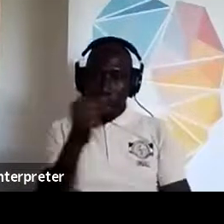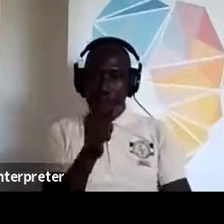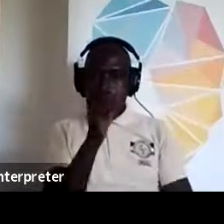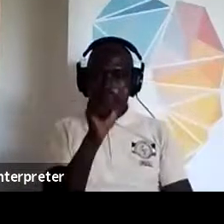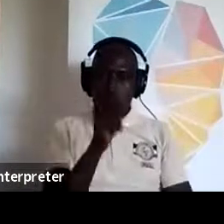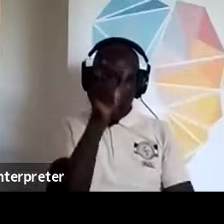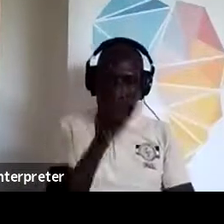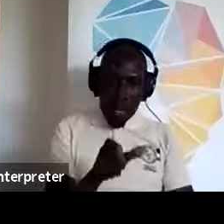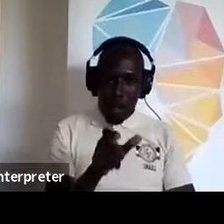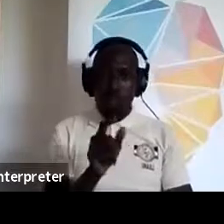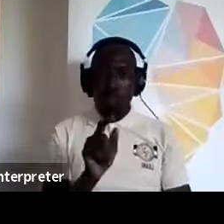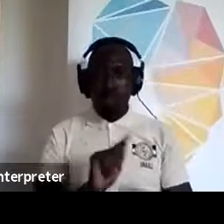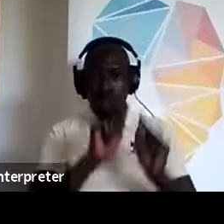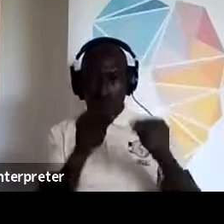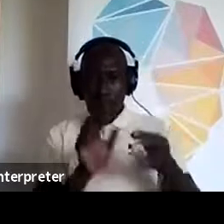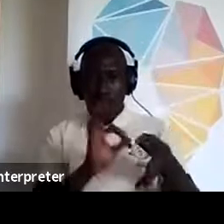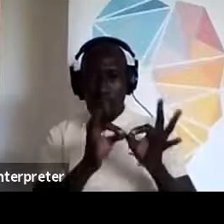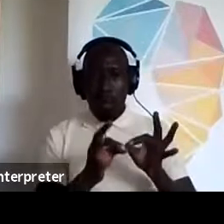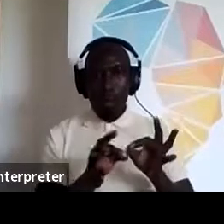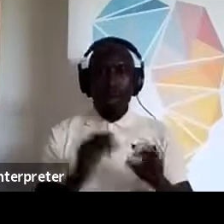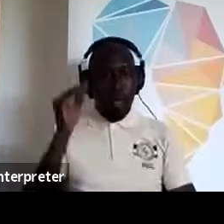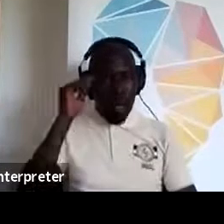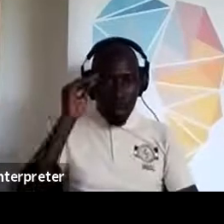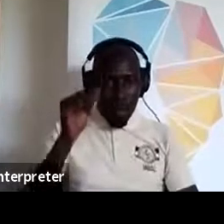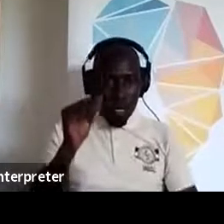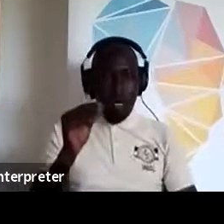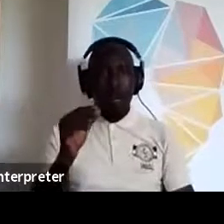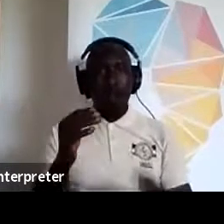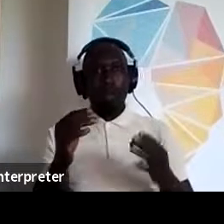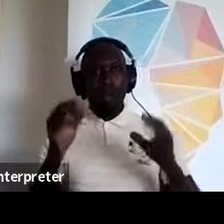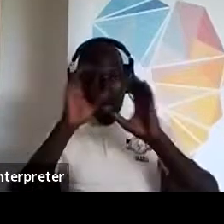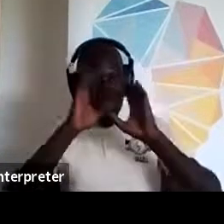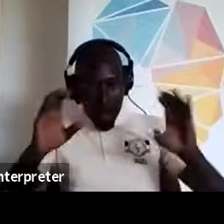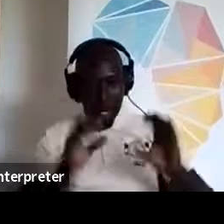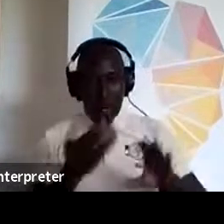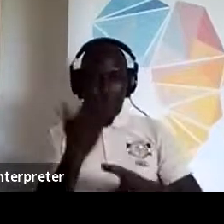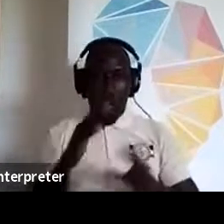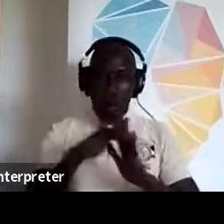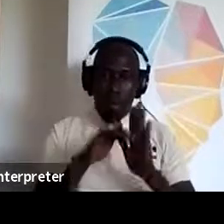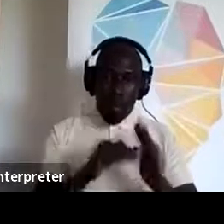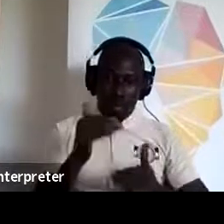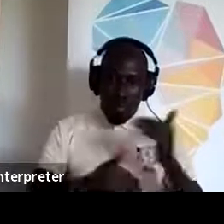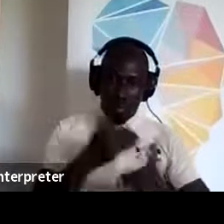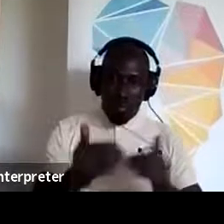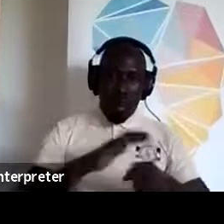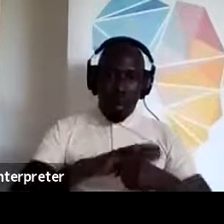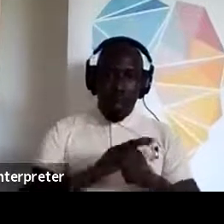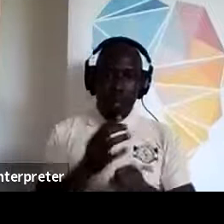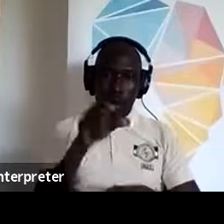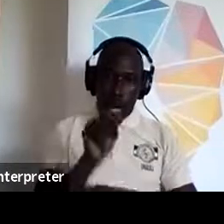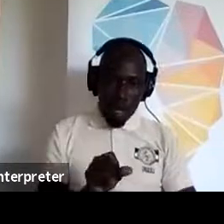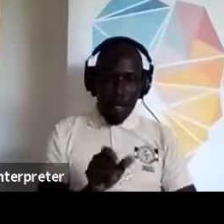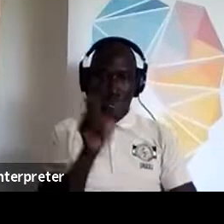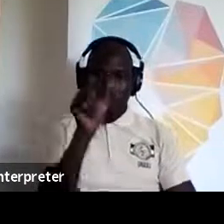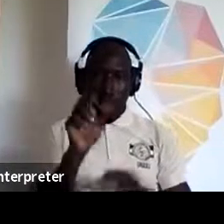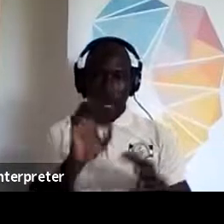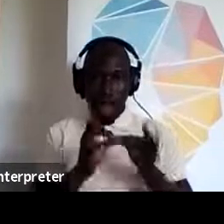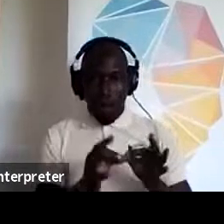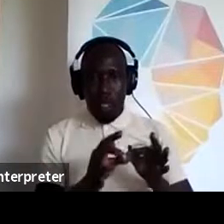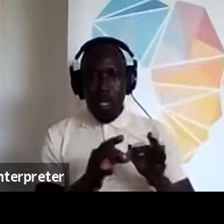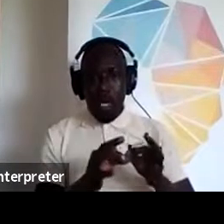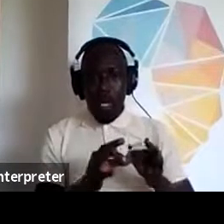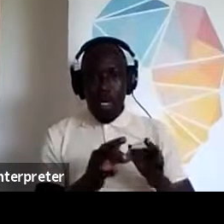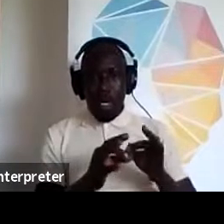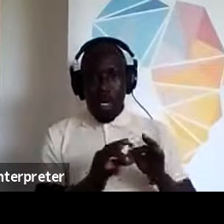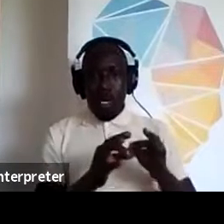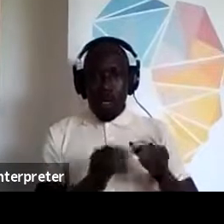and translate the message of the president? We have a program going in on COVID-19, somebody should present it. Somebody's talking about reproductive health, somebody